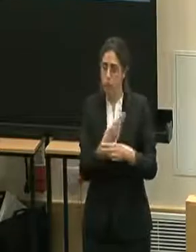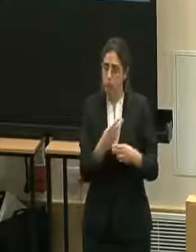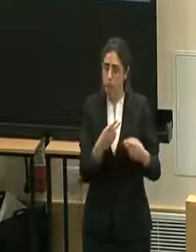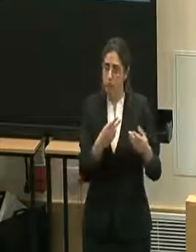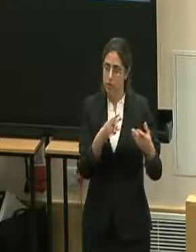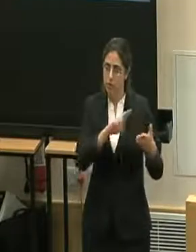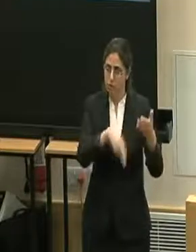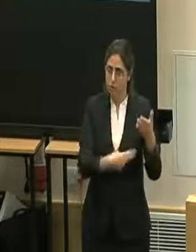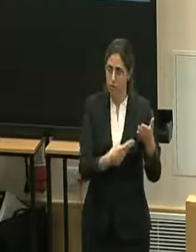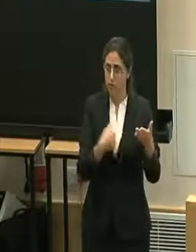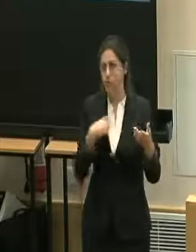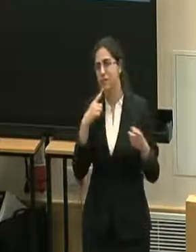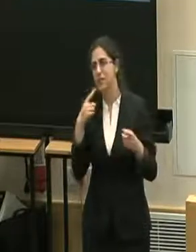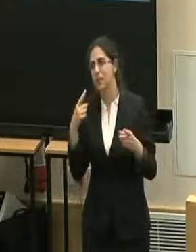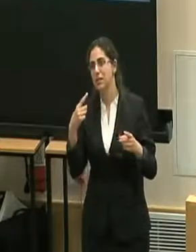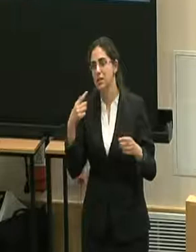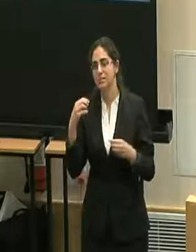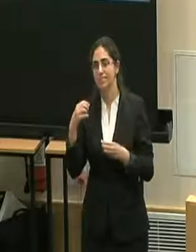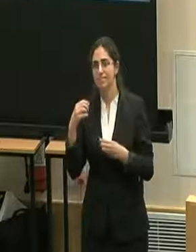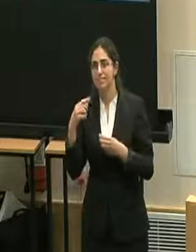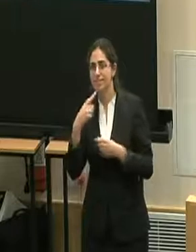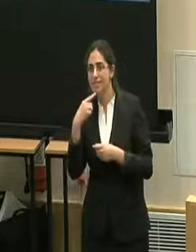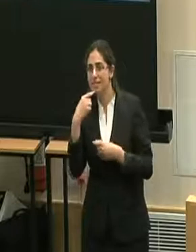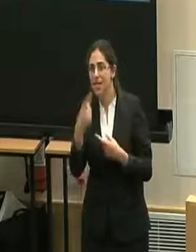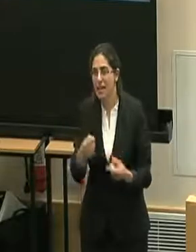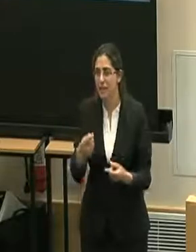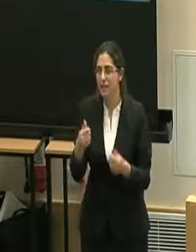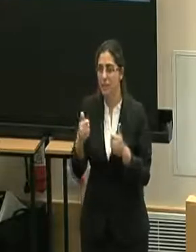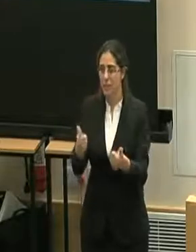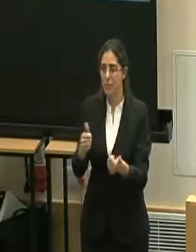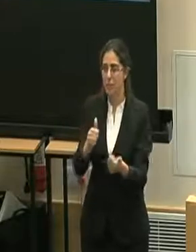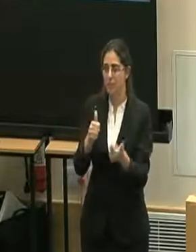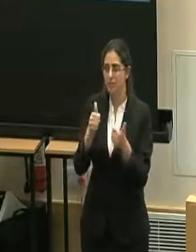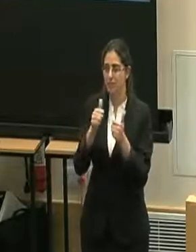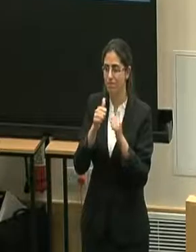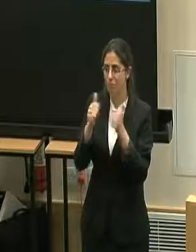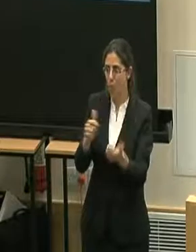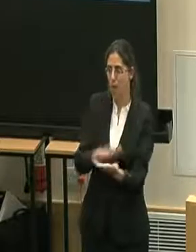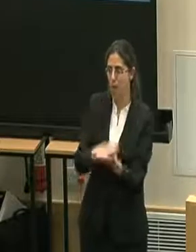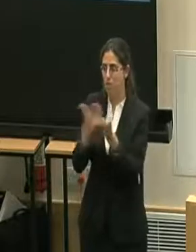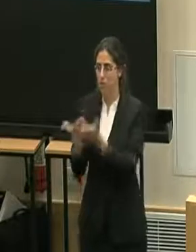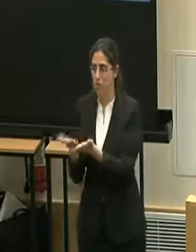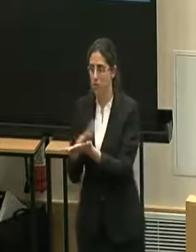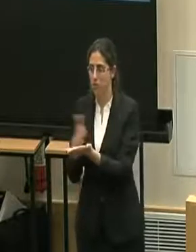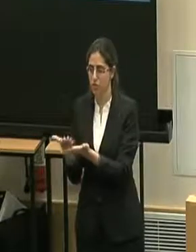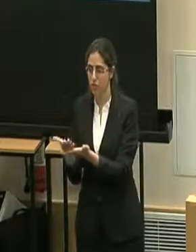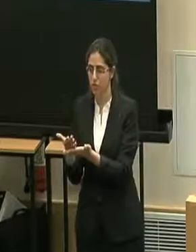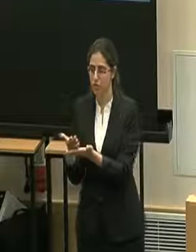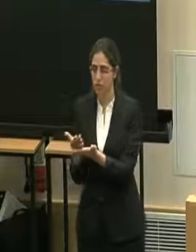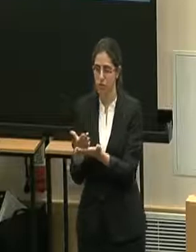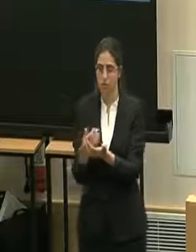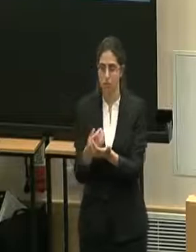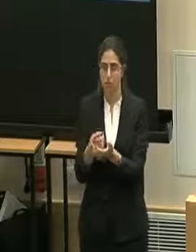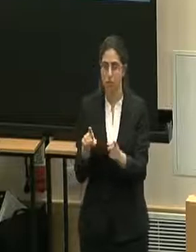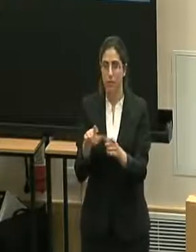it's a proposition I'm suggesting is the appropriate interpretation. Is an interpretation of the convention that would give it